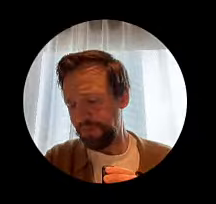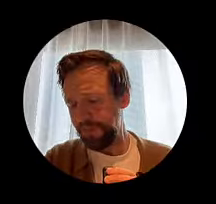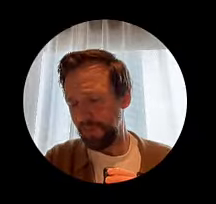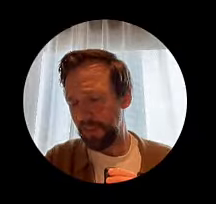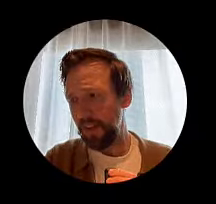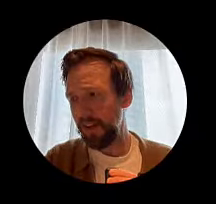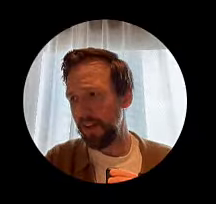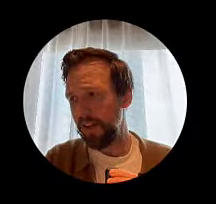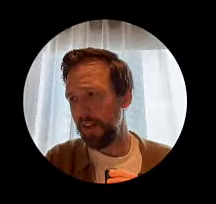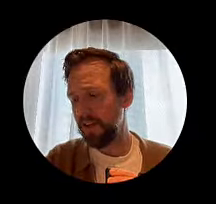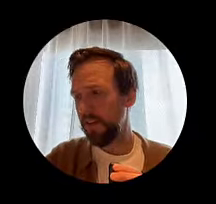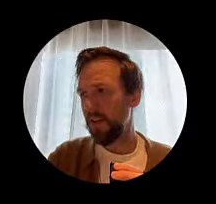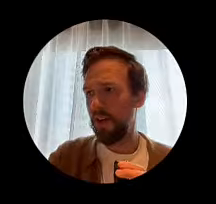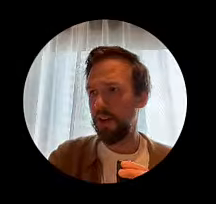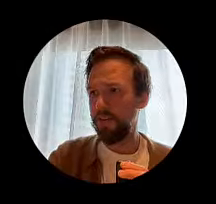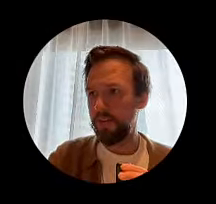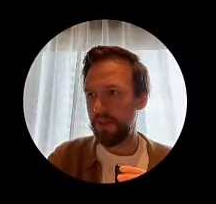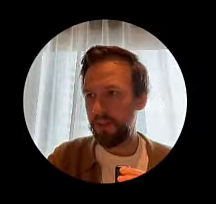incredibly